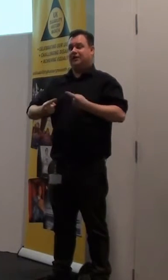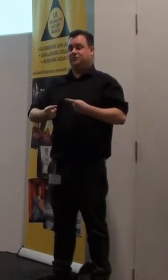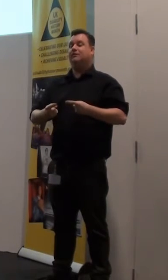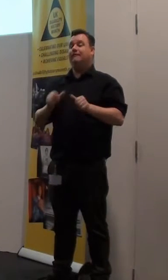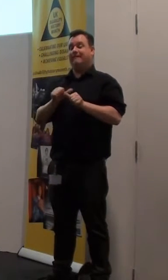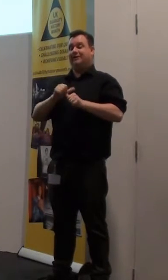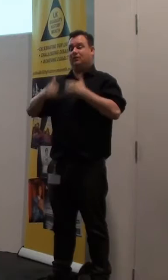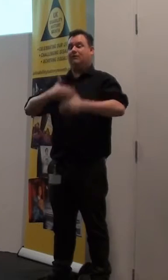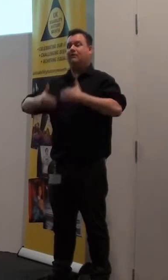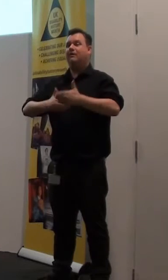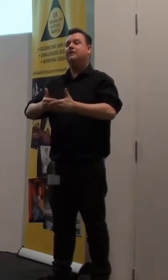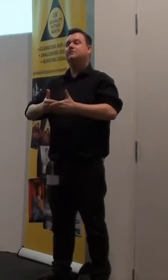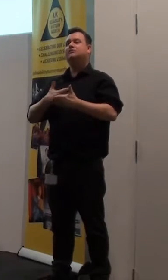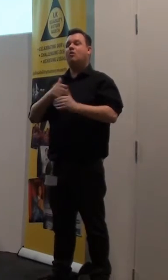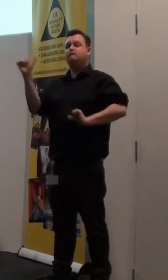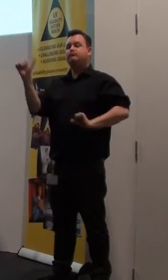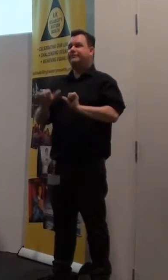So three very brief slides.